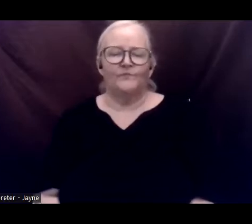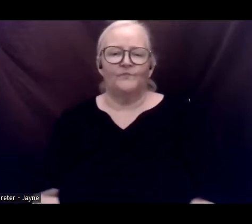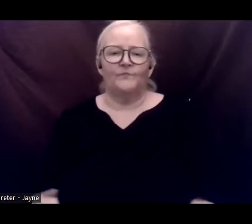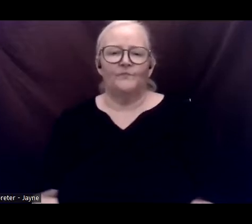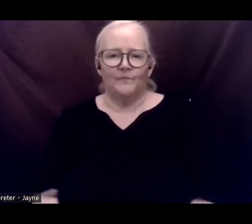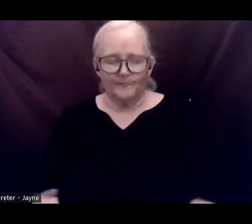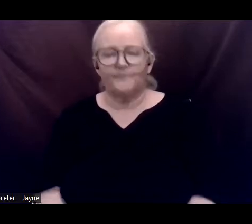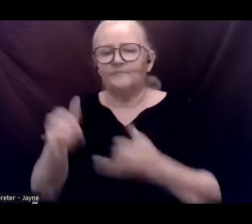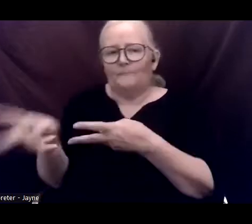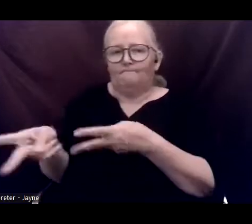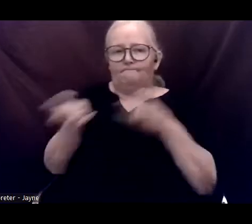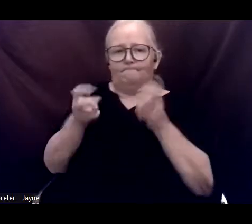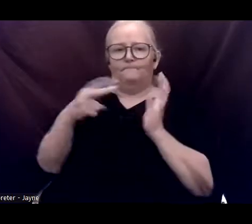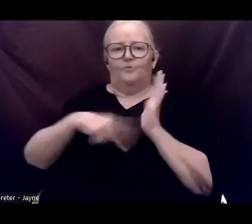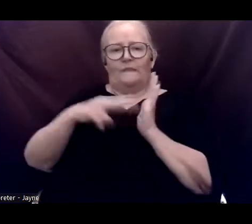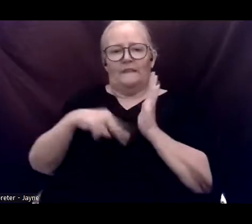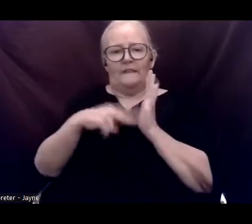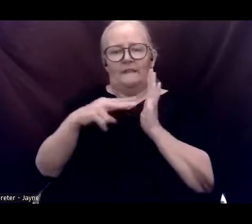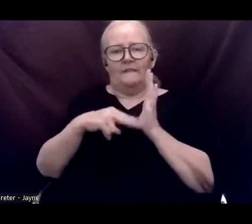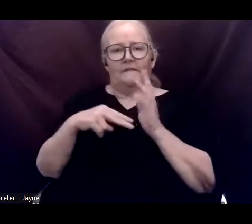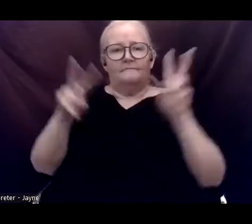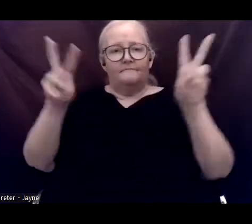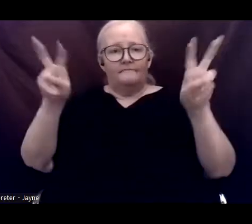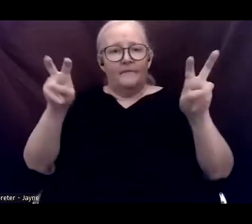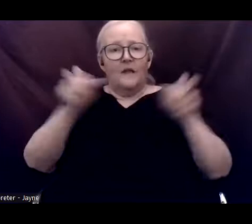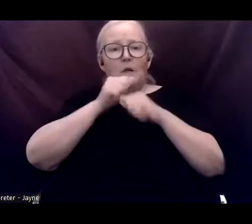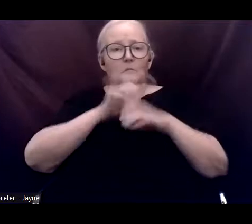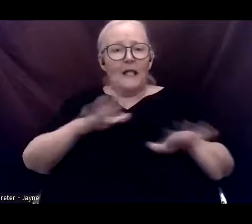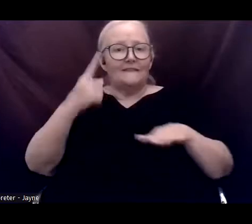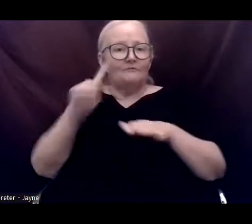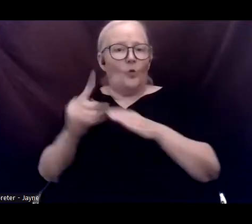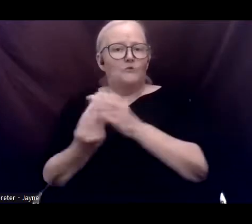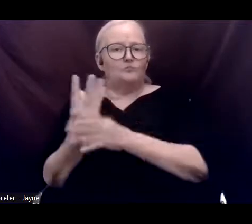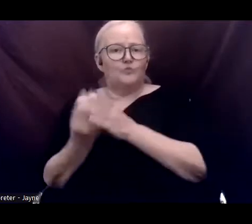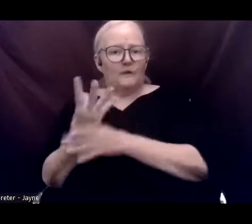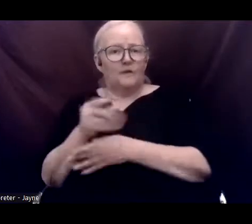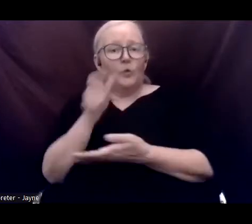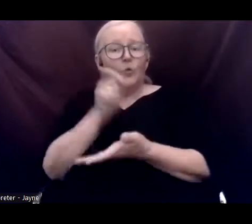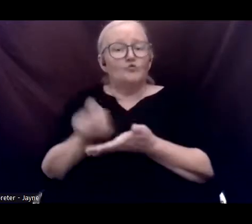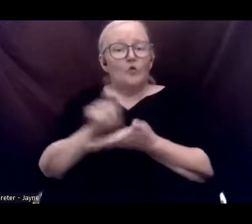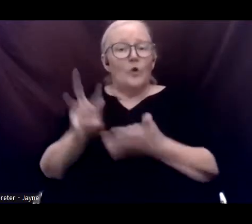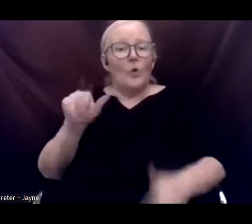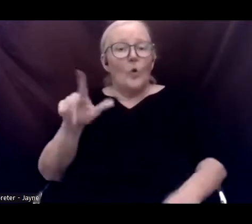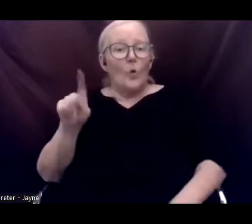Our reading this morning is titled A Blessing for Spring by Walt Franklin.